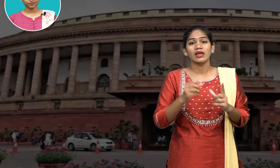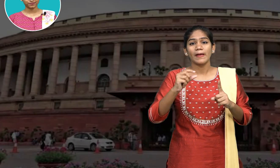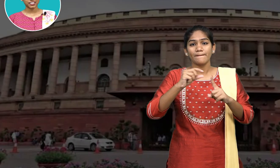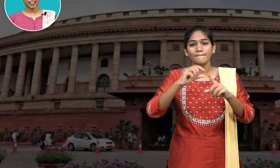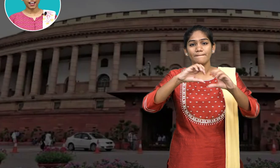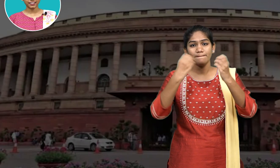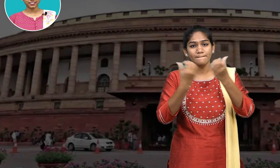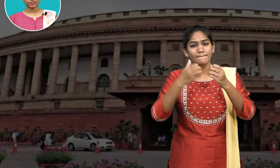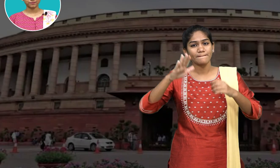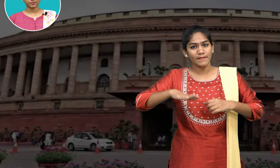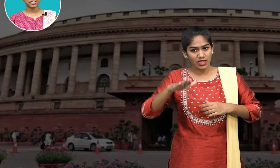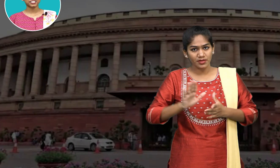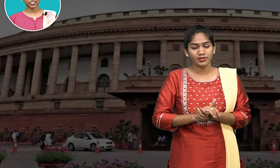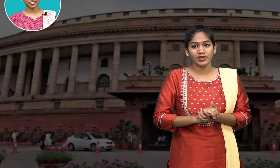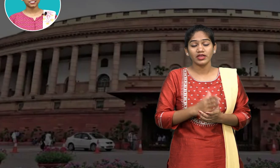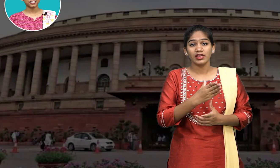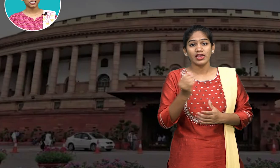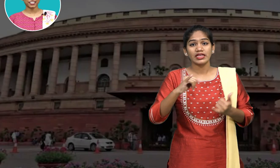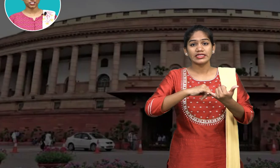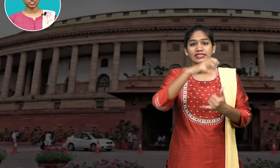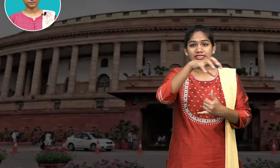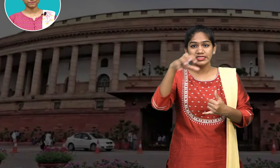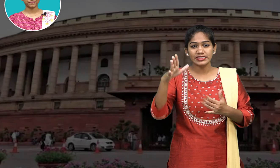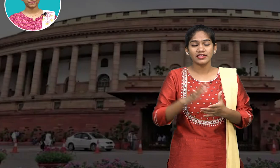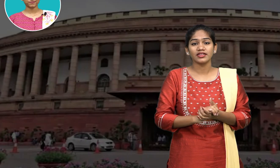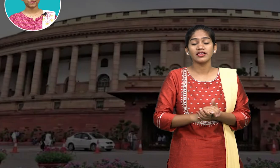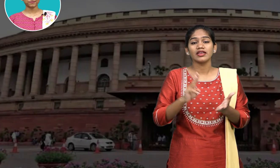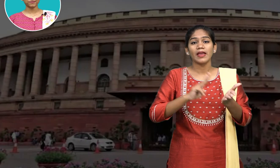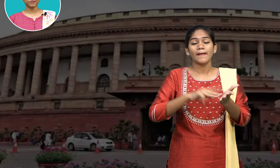Parliament and the state legislature.